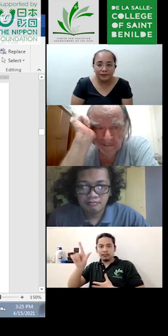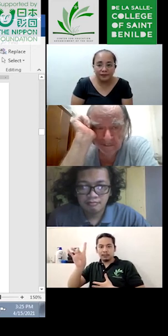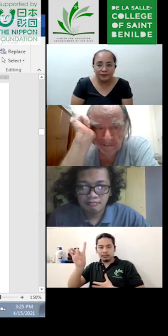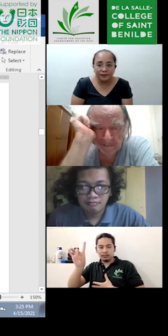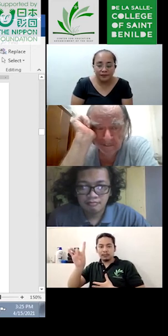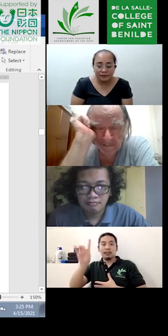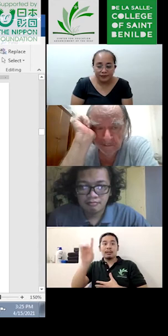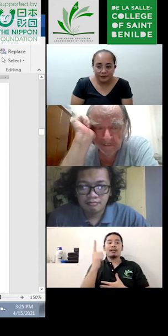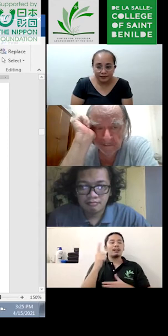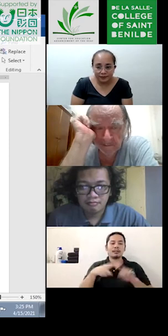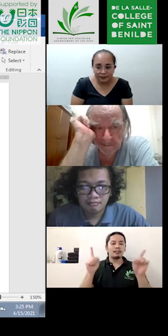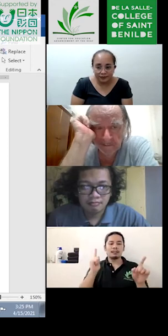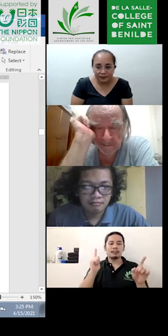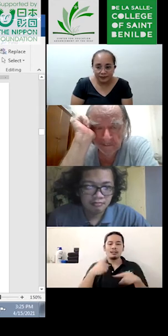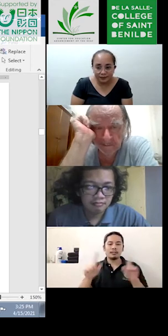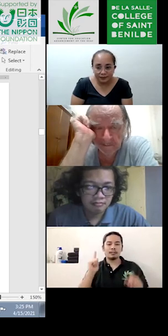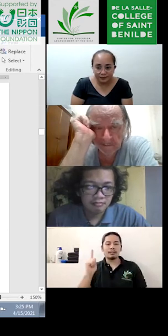to for